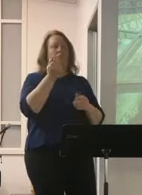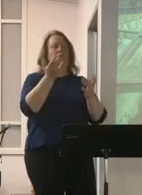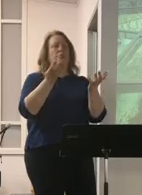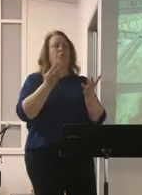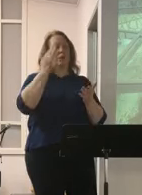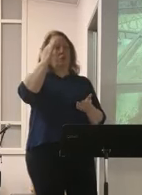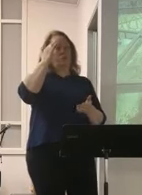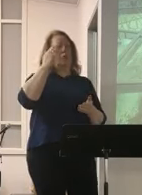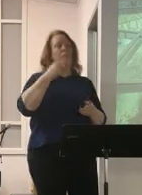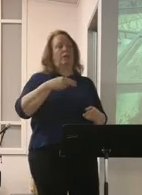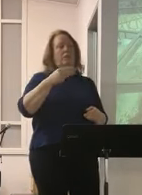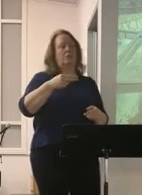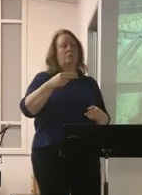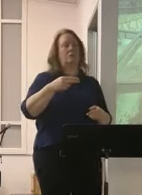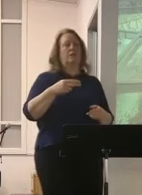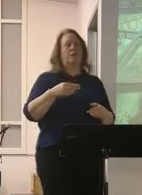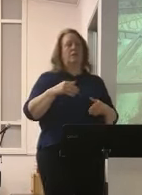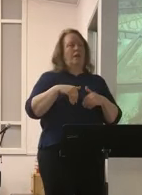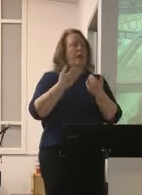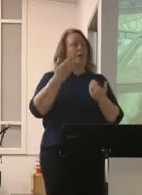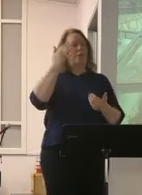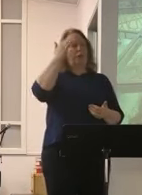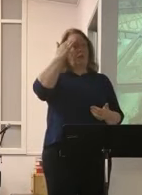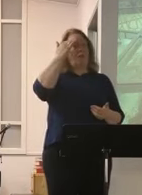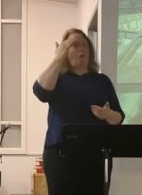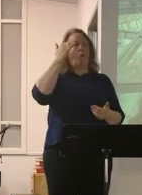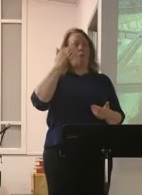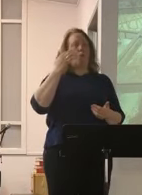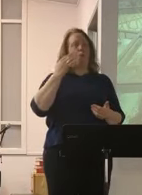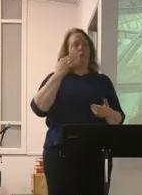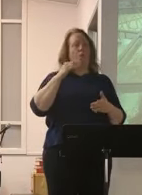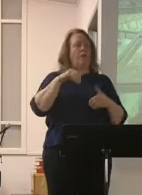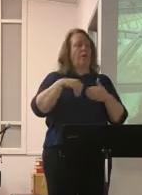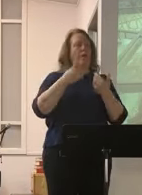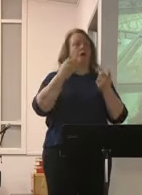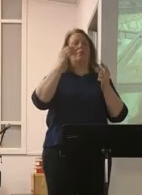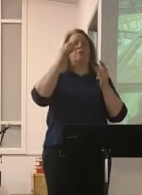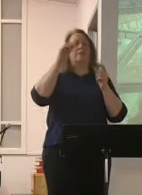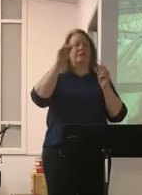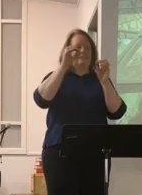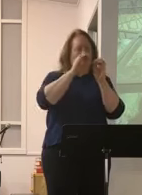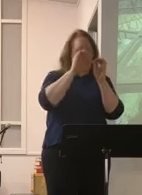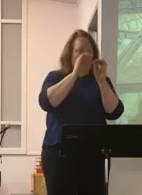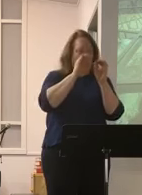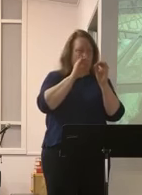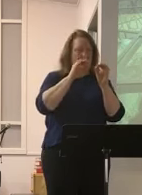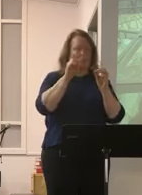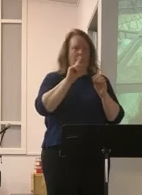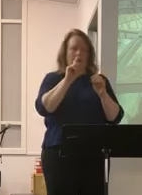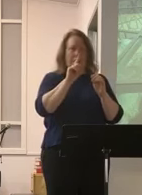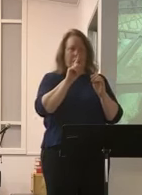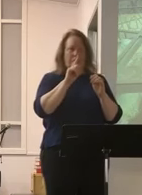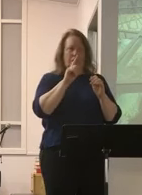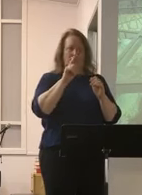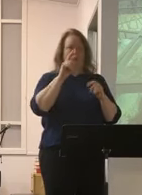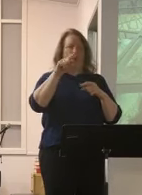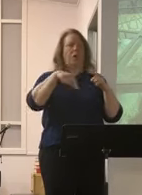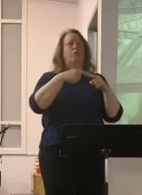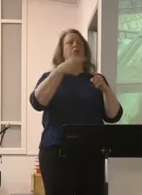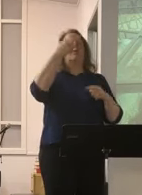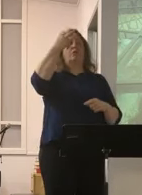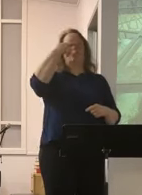of why we know so accurately where these sites are, is that when the Romans came in